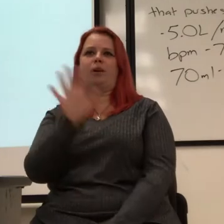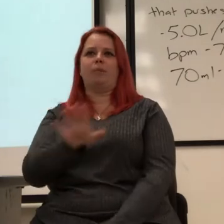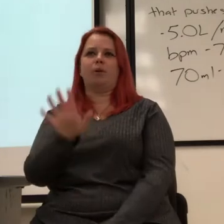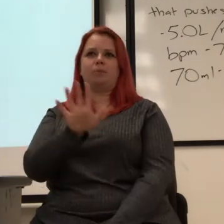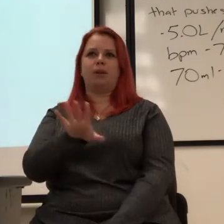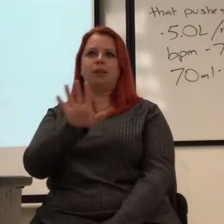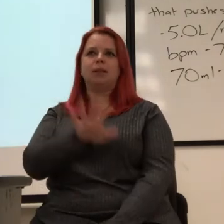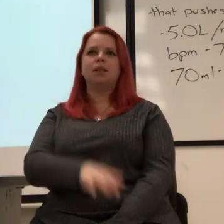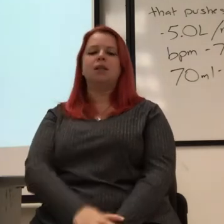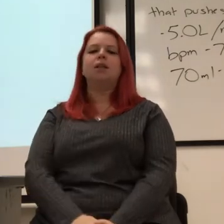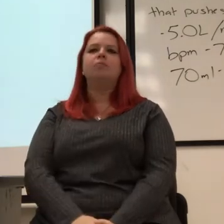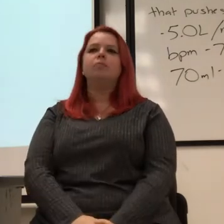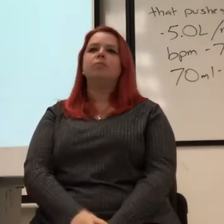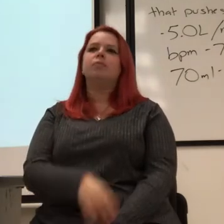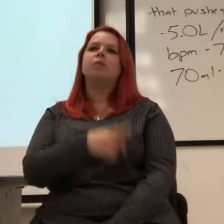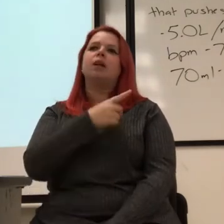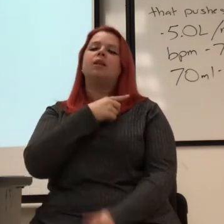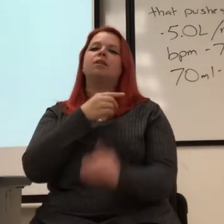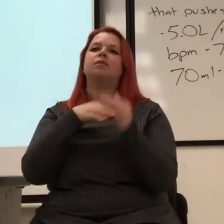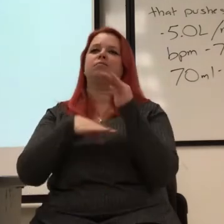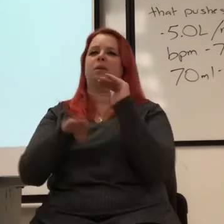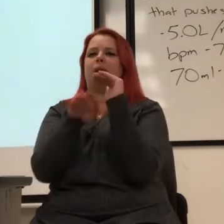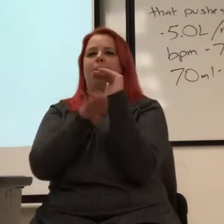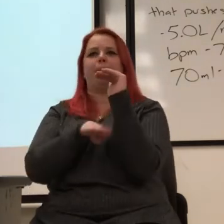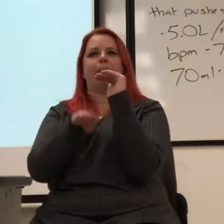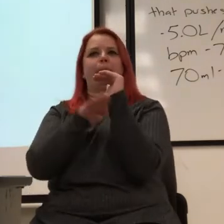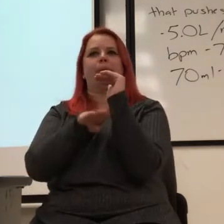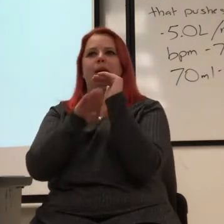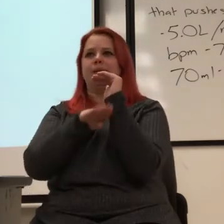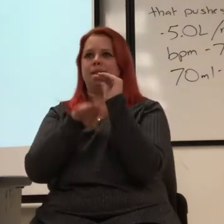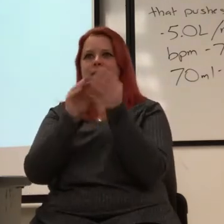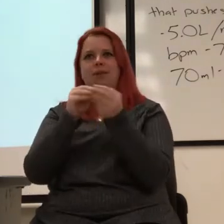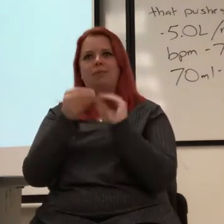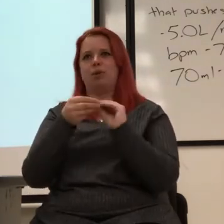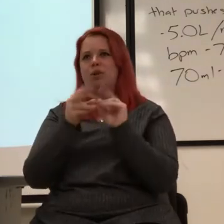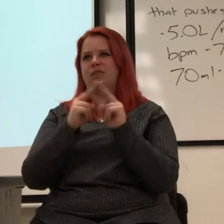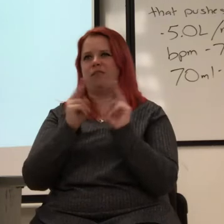are the basic numbers.